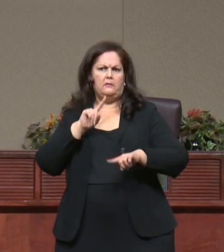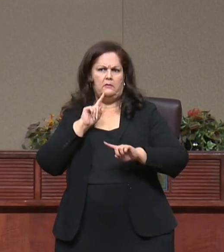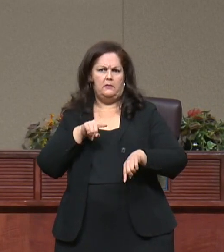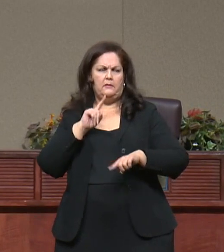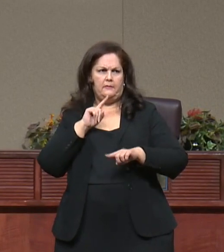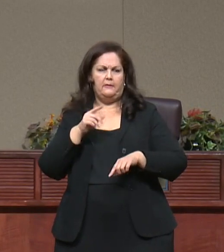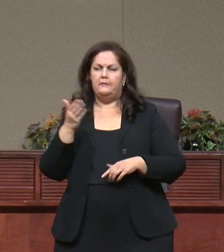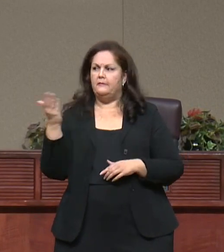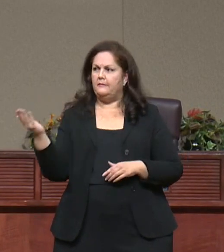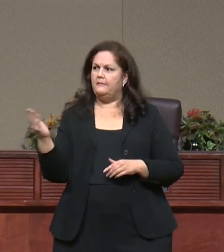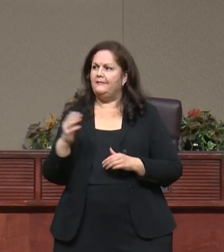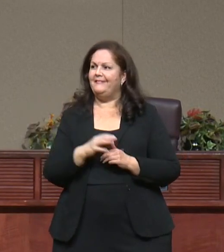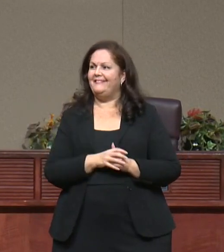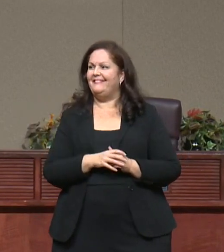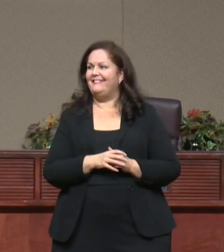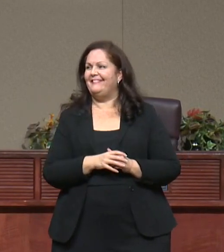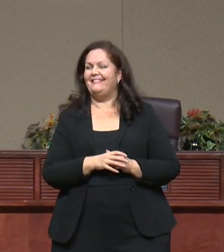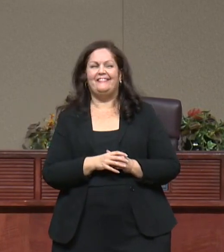Uribe.